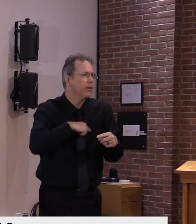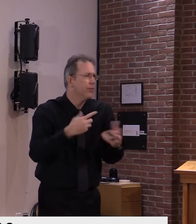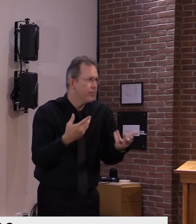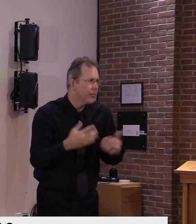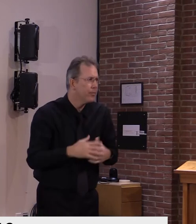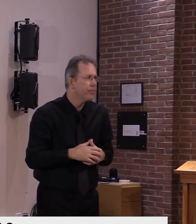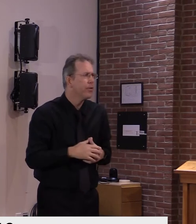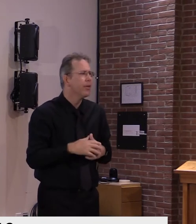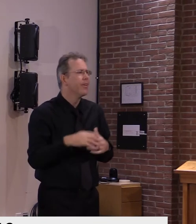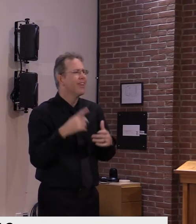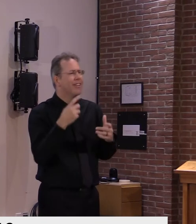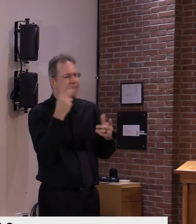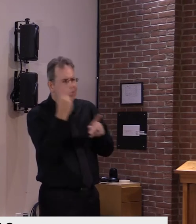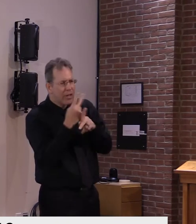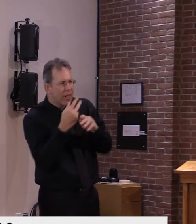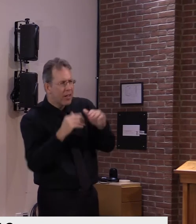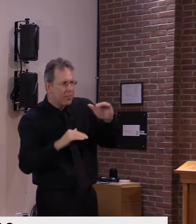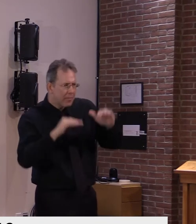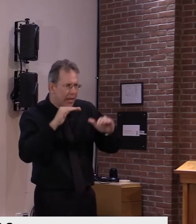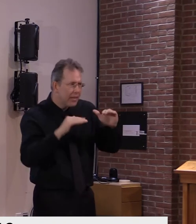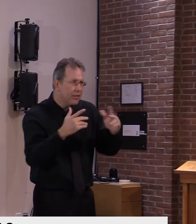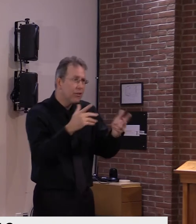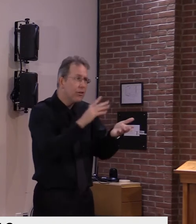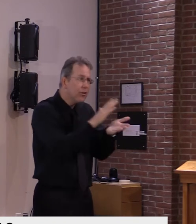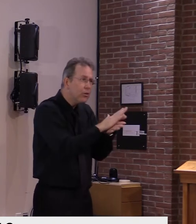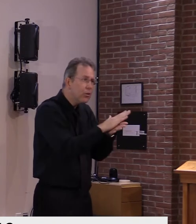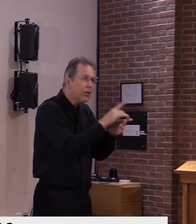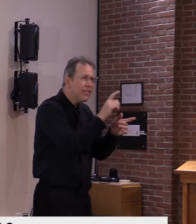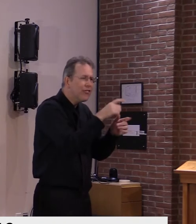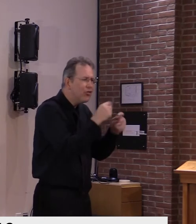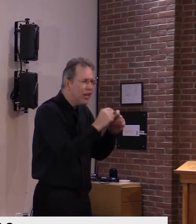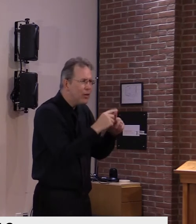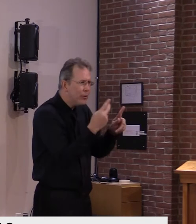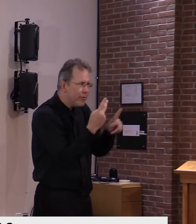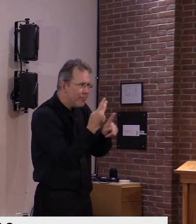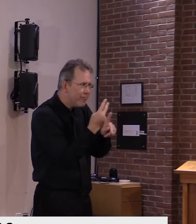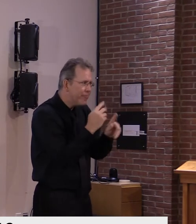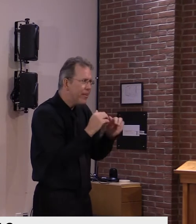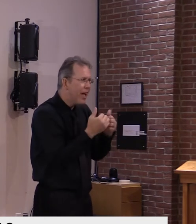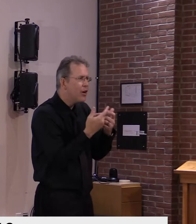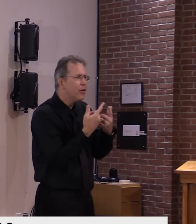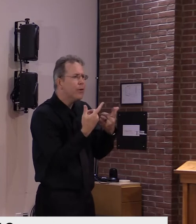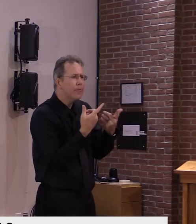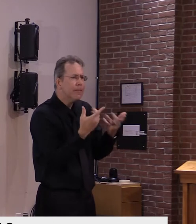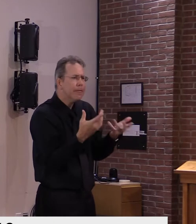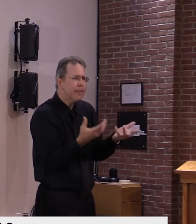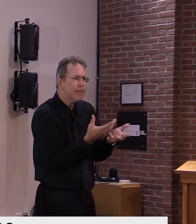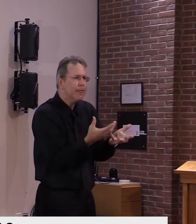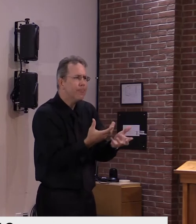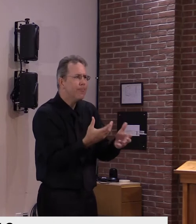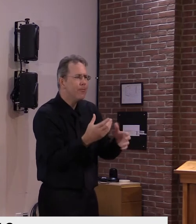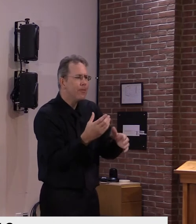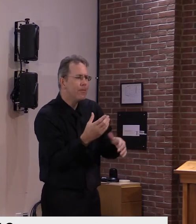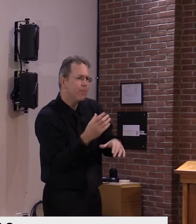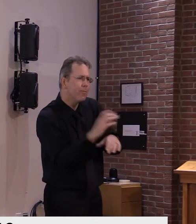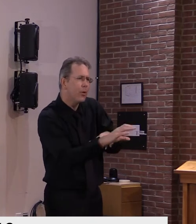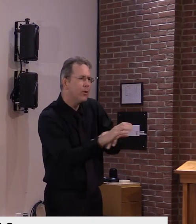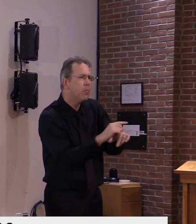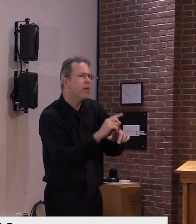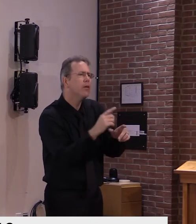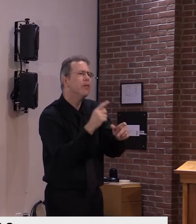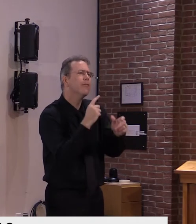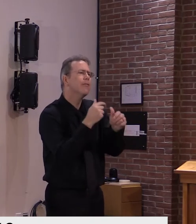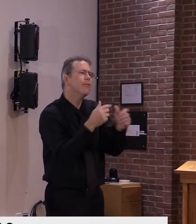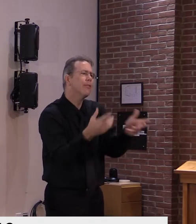trying to strike between sort of, I wouldn't say enforcement, but more in the lines of implementing the guidance as a tool for them to keep their schools